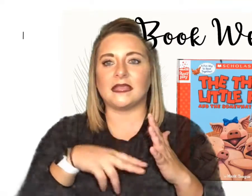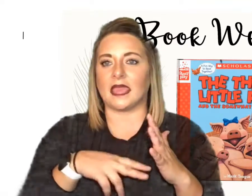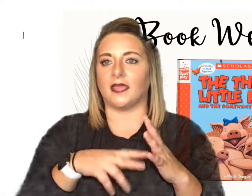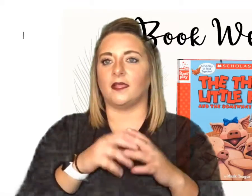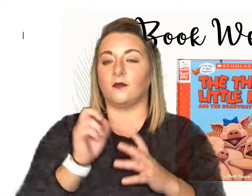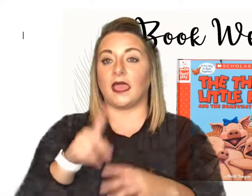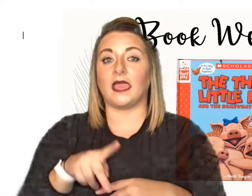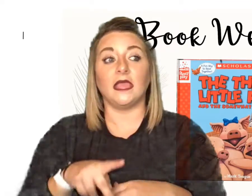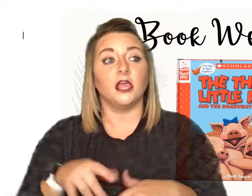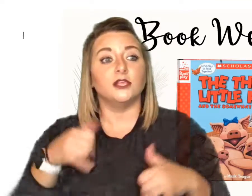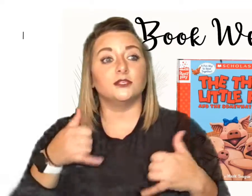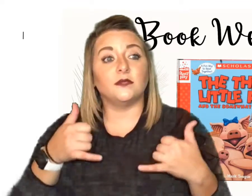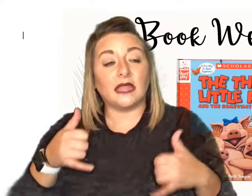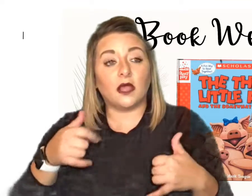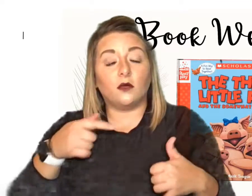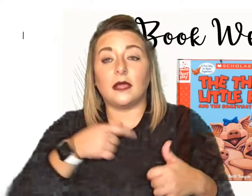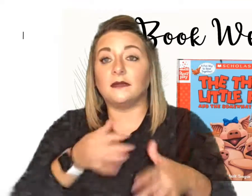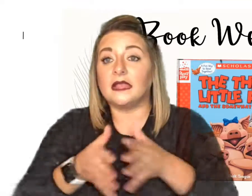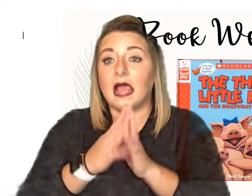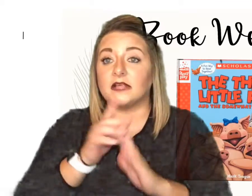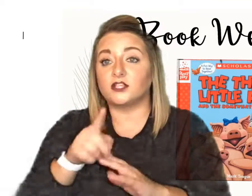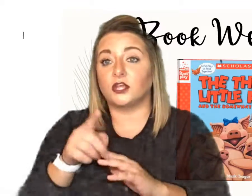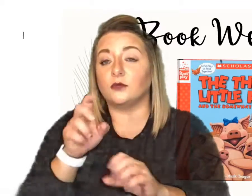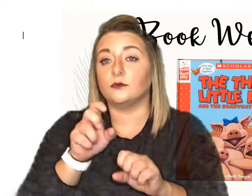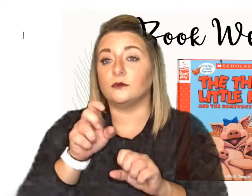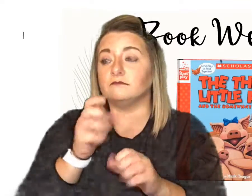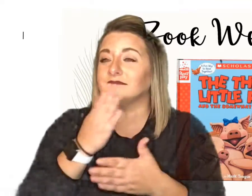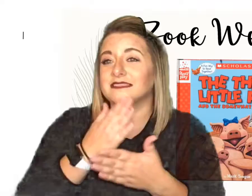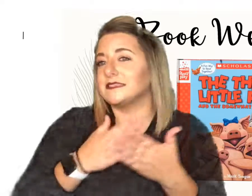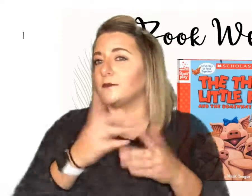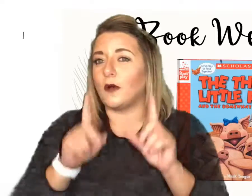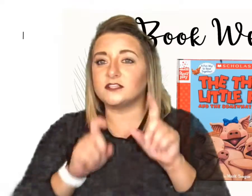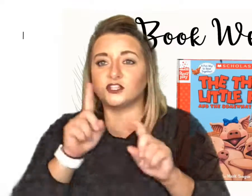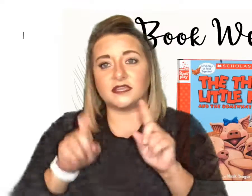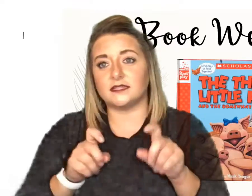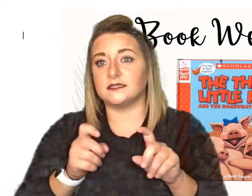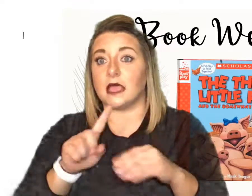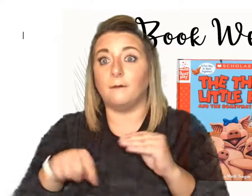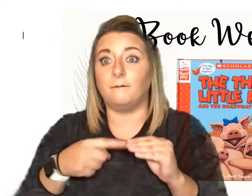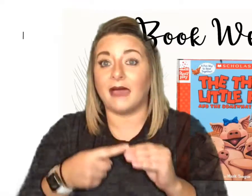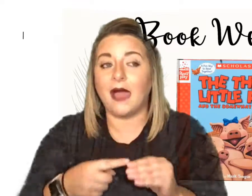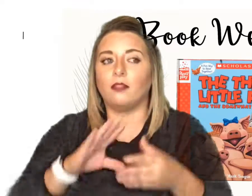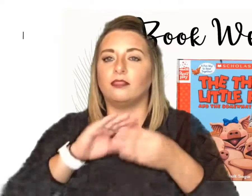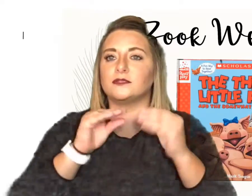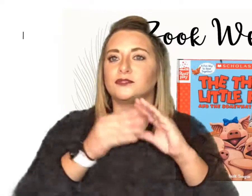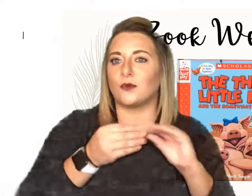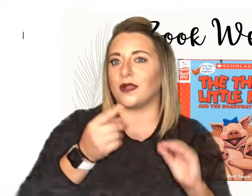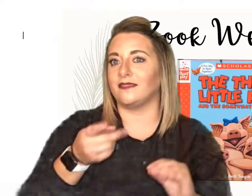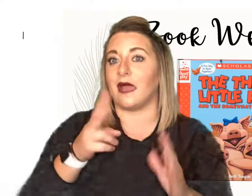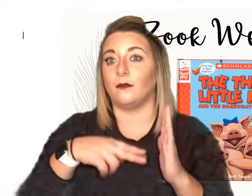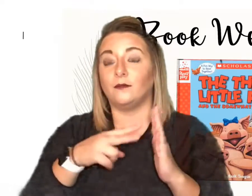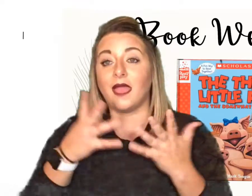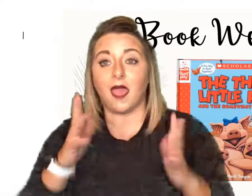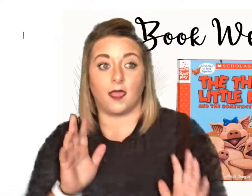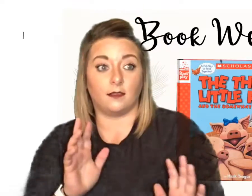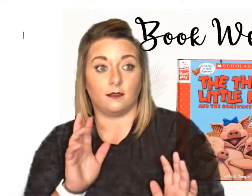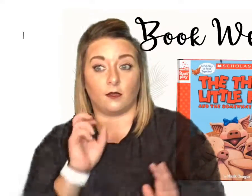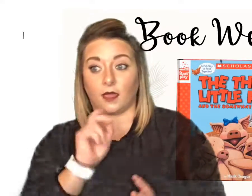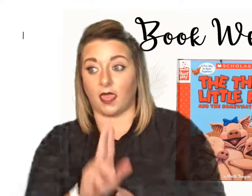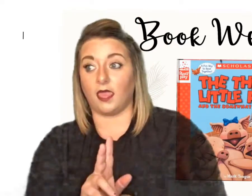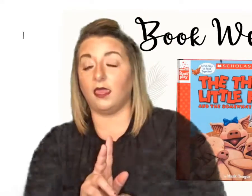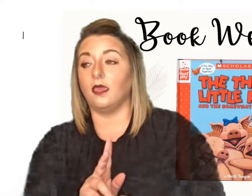finished reading it, okay? So now I'm going to ask you some questions about the story that we